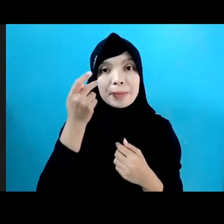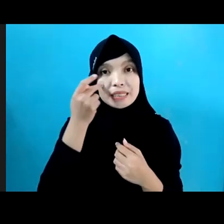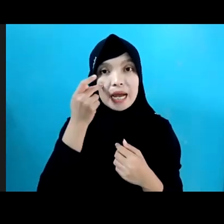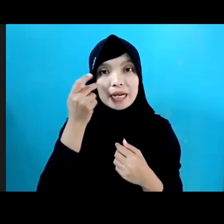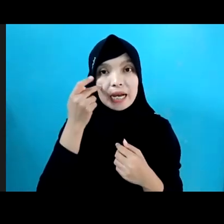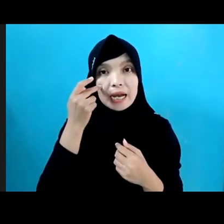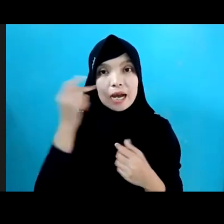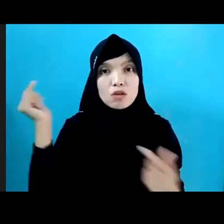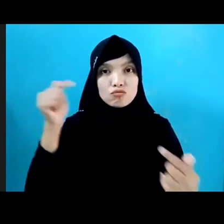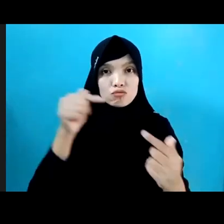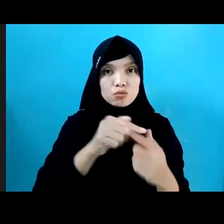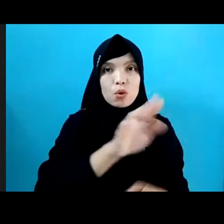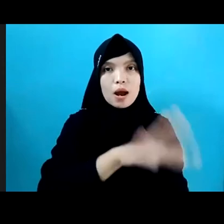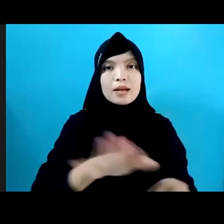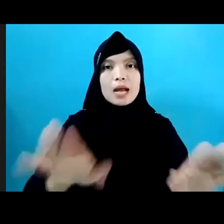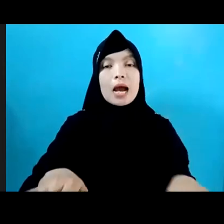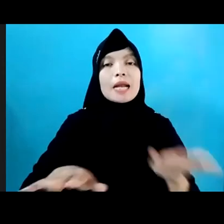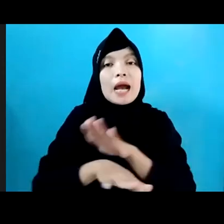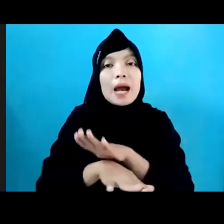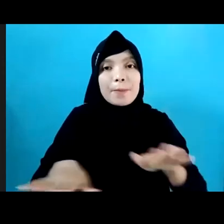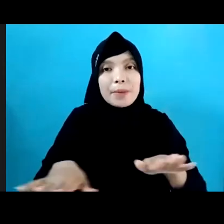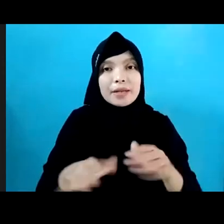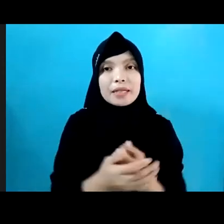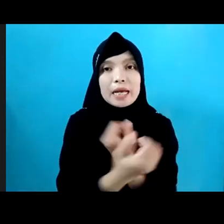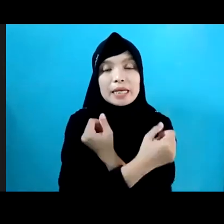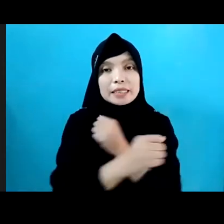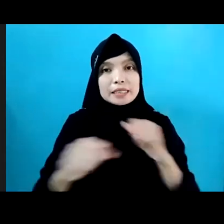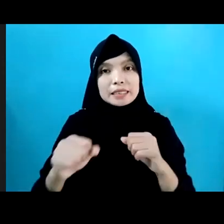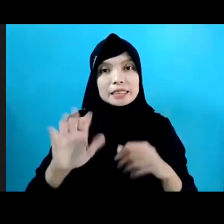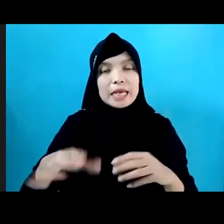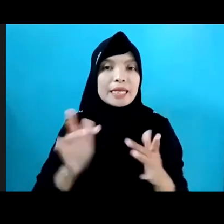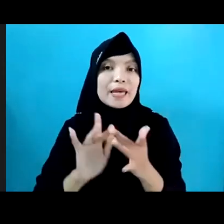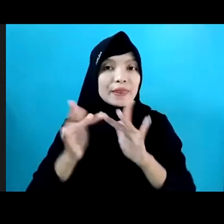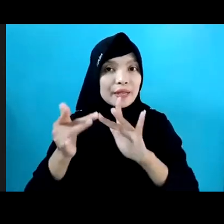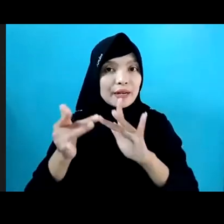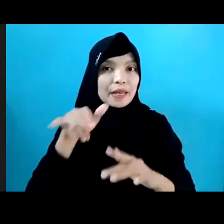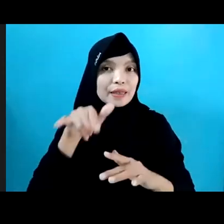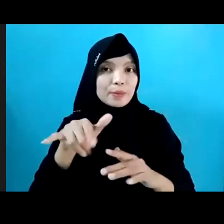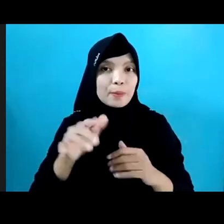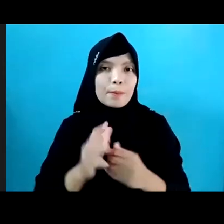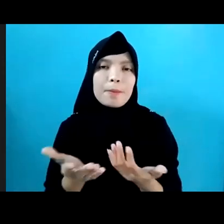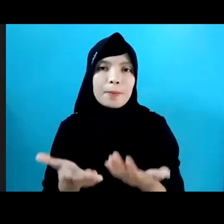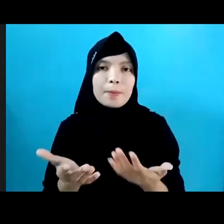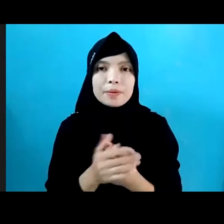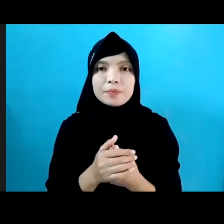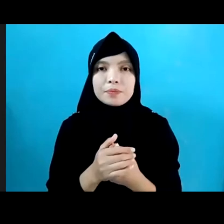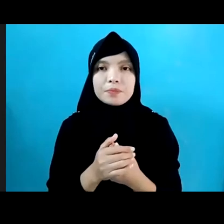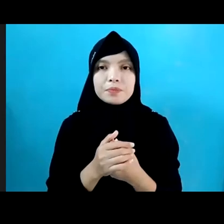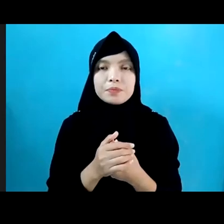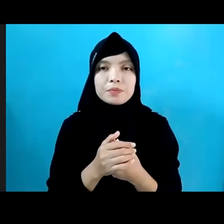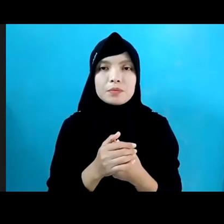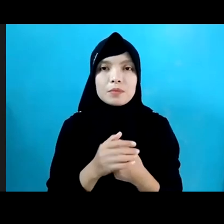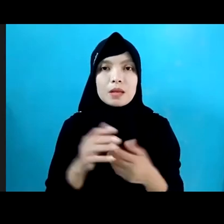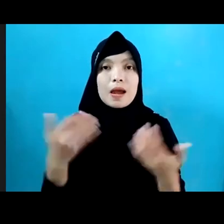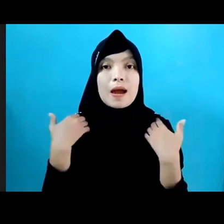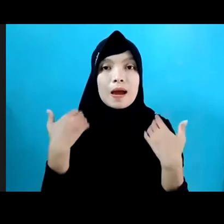Safety For Children We've Got E-commissioners We've Got Children And Young People Commissioners We've Got E-safety People